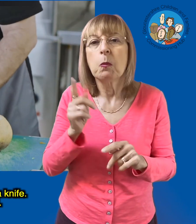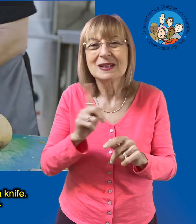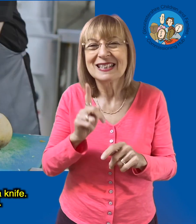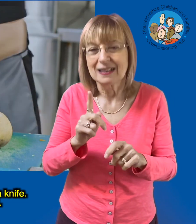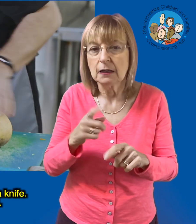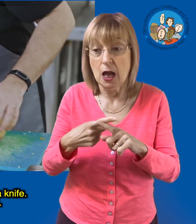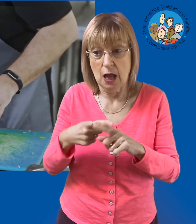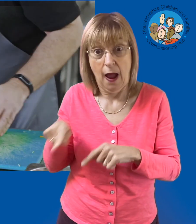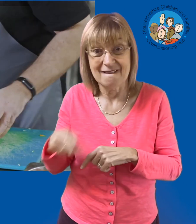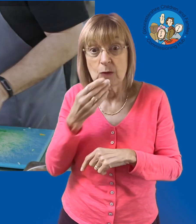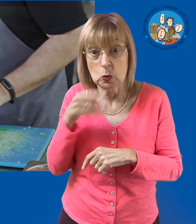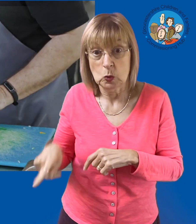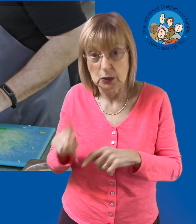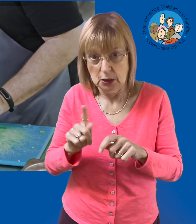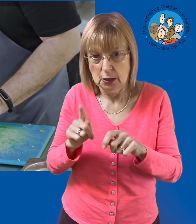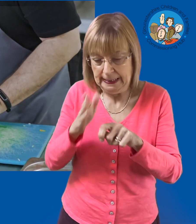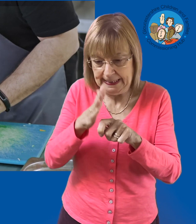normal.